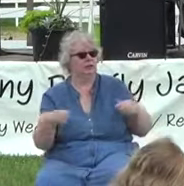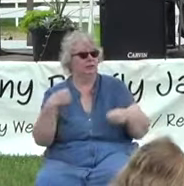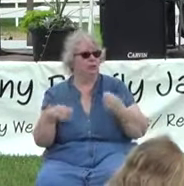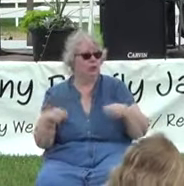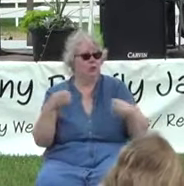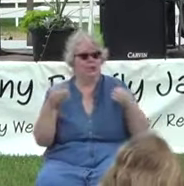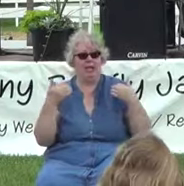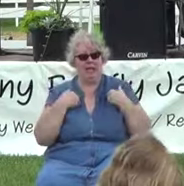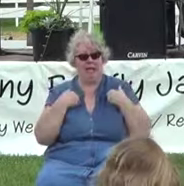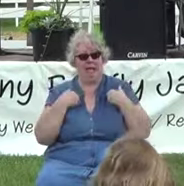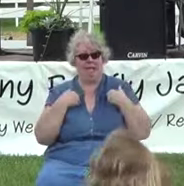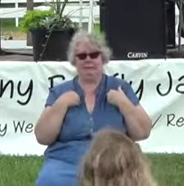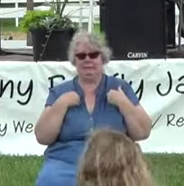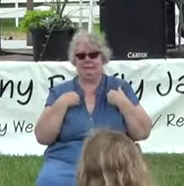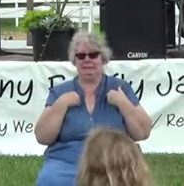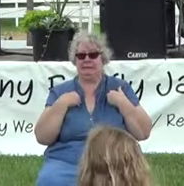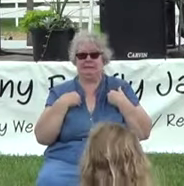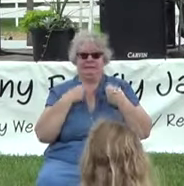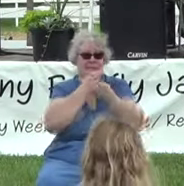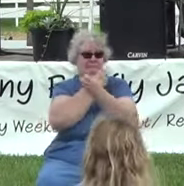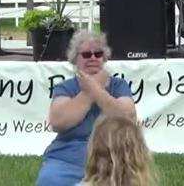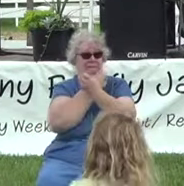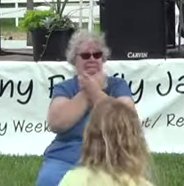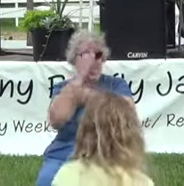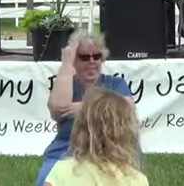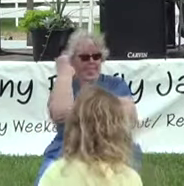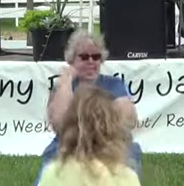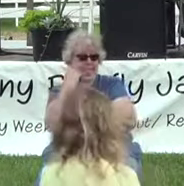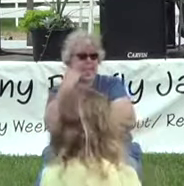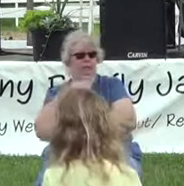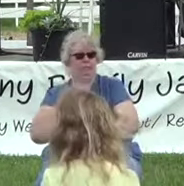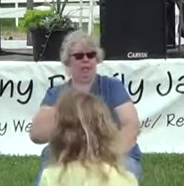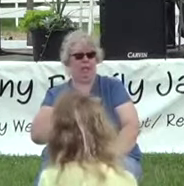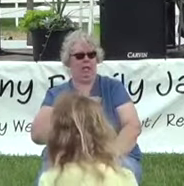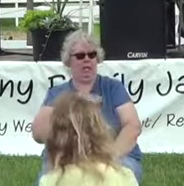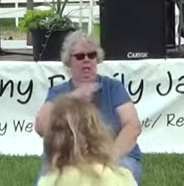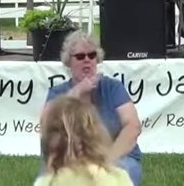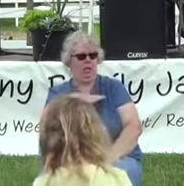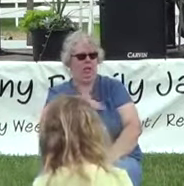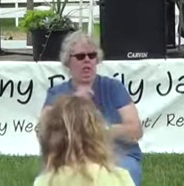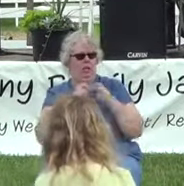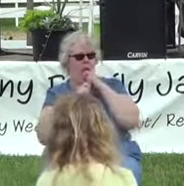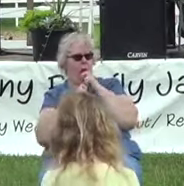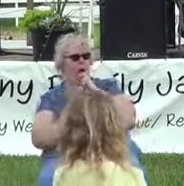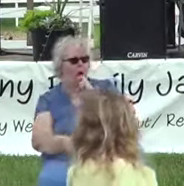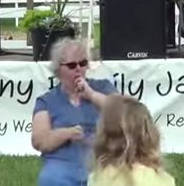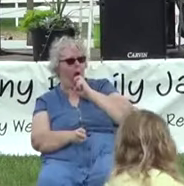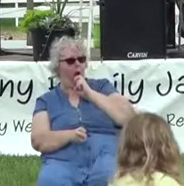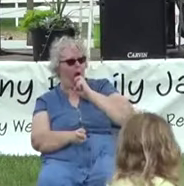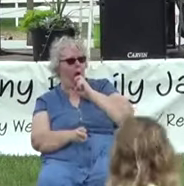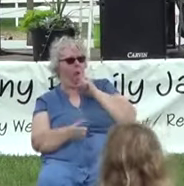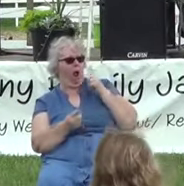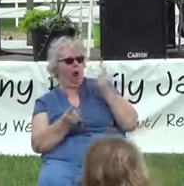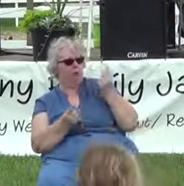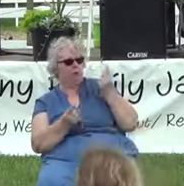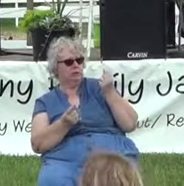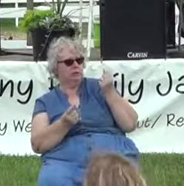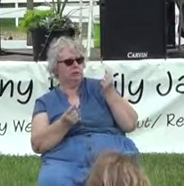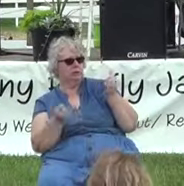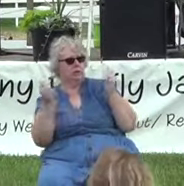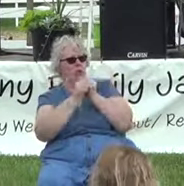thing, a skull? That was a skull. Oh, my wife flipped out. What is he doing with